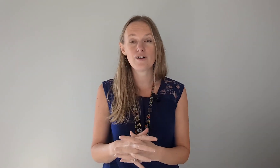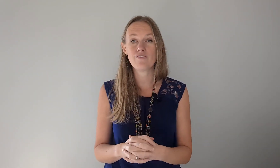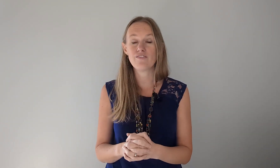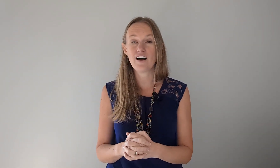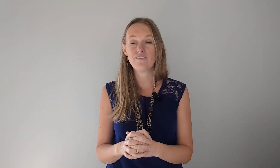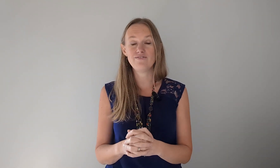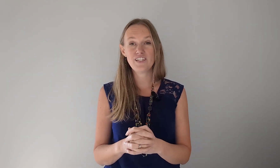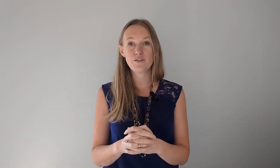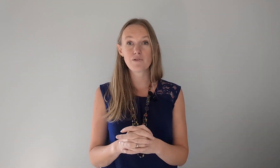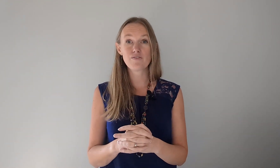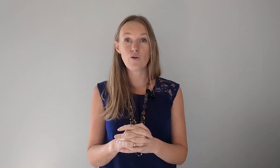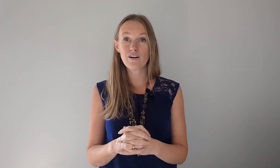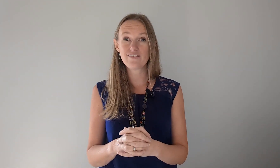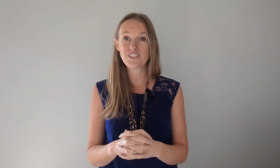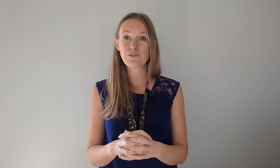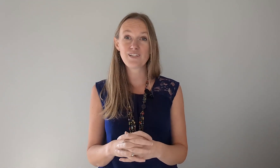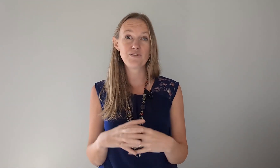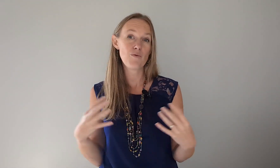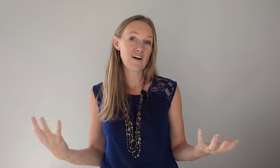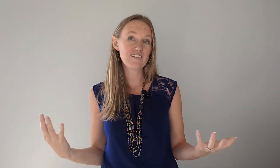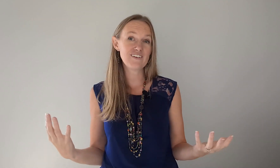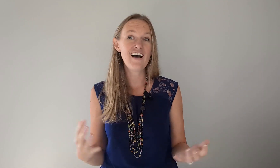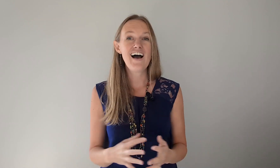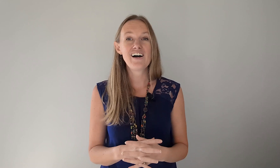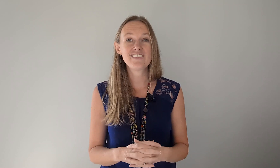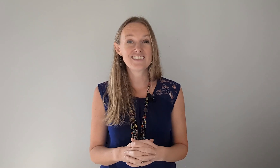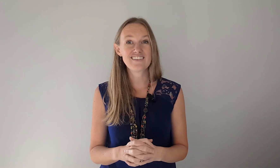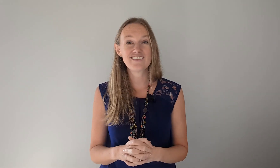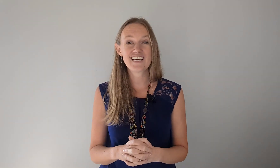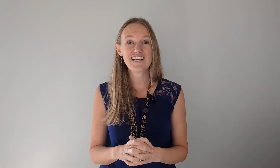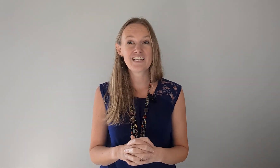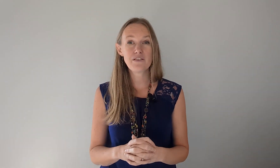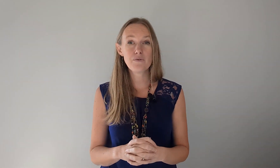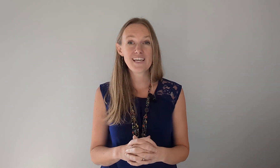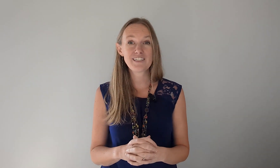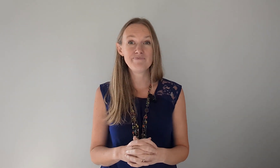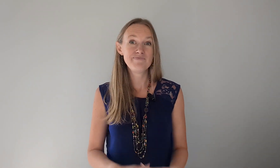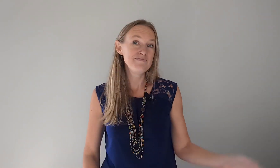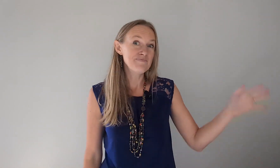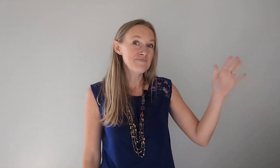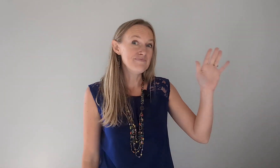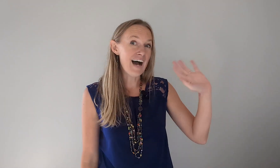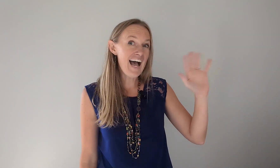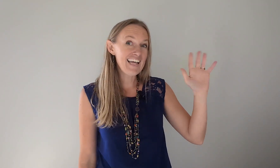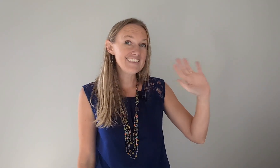to video number 4 if you just want to do a walkthrough of the song that we're signing at the end of the week. Bye.